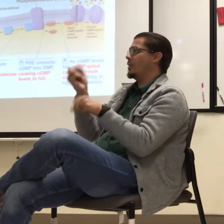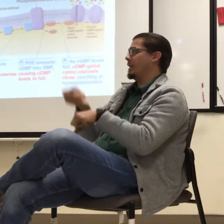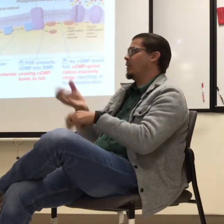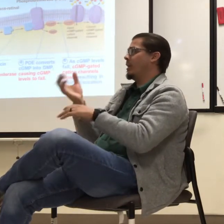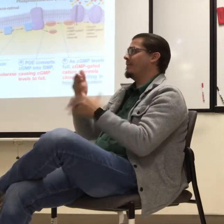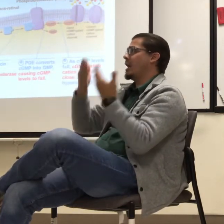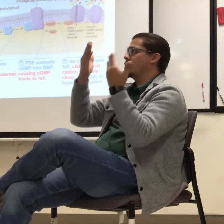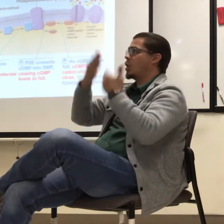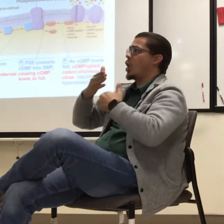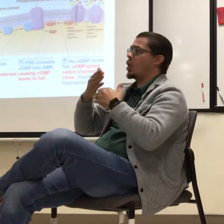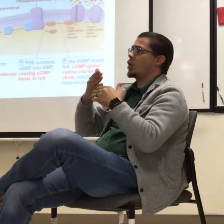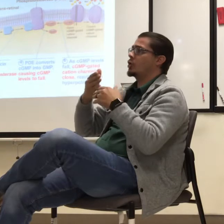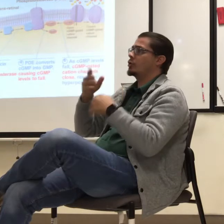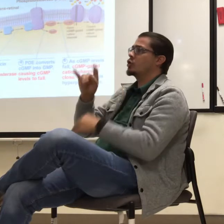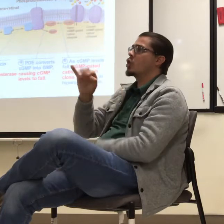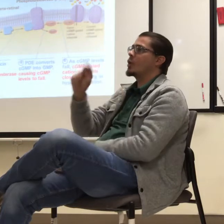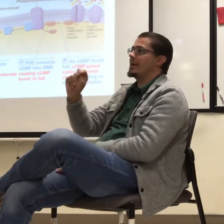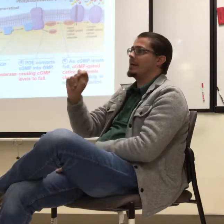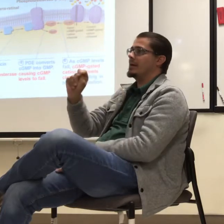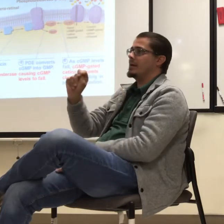dark current. No